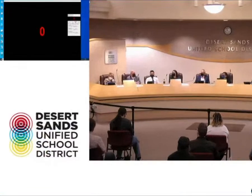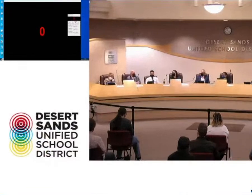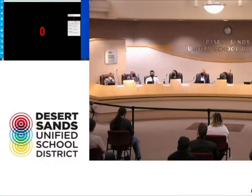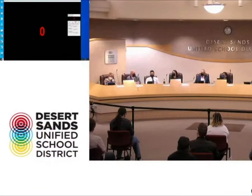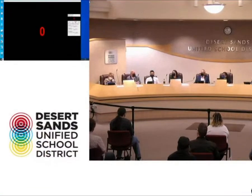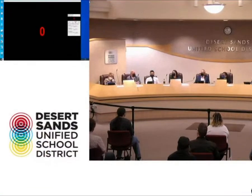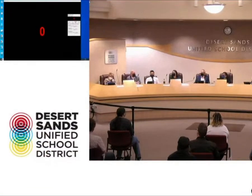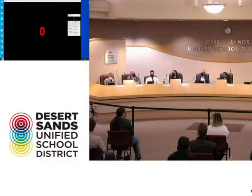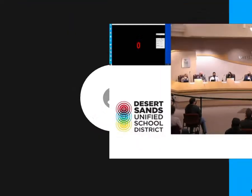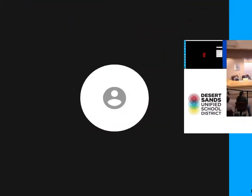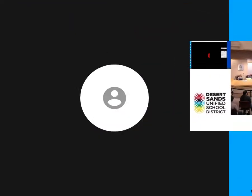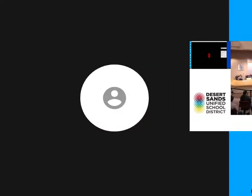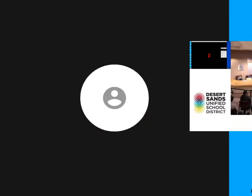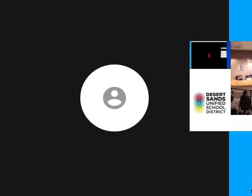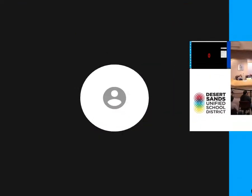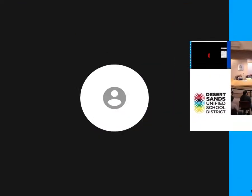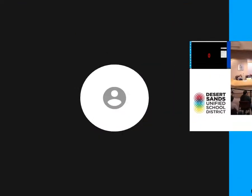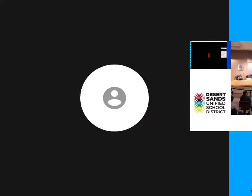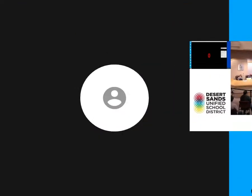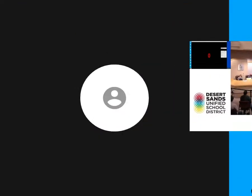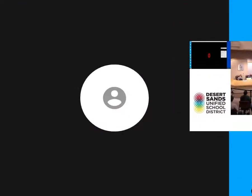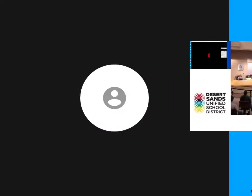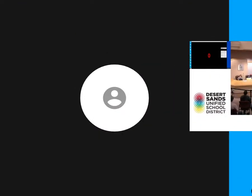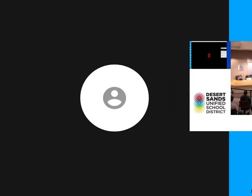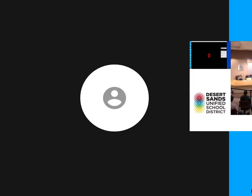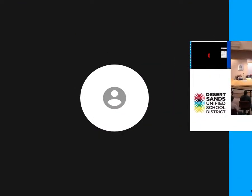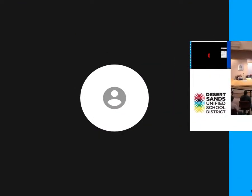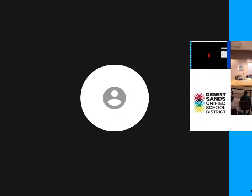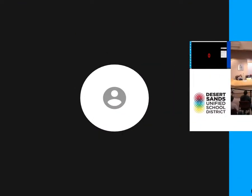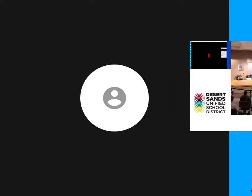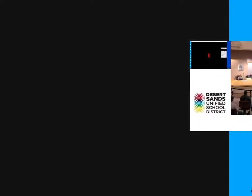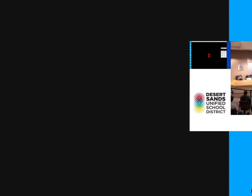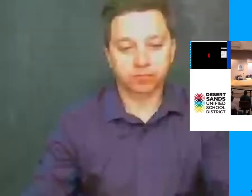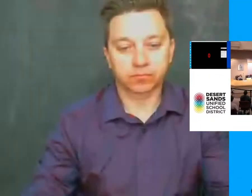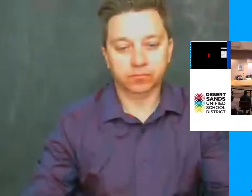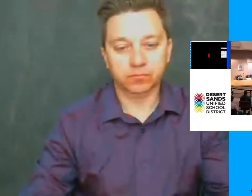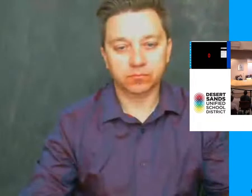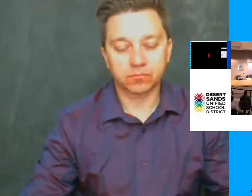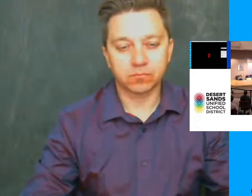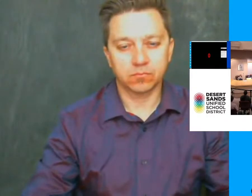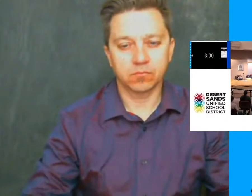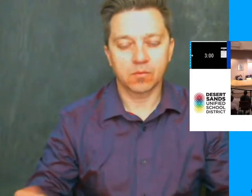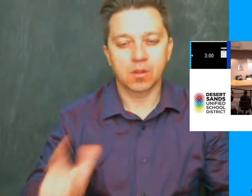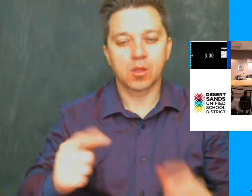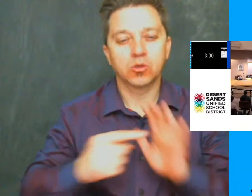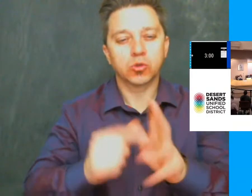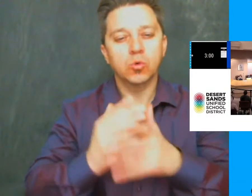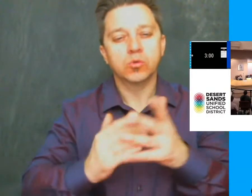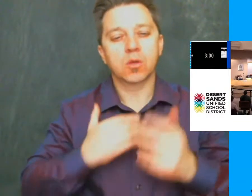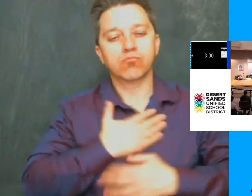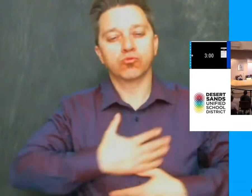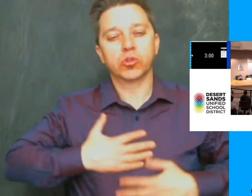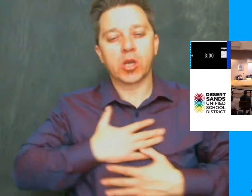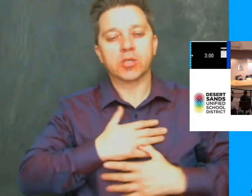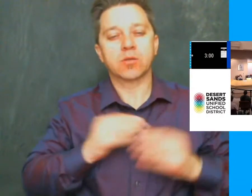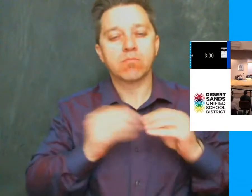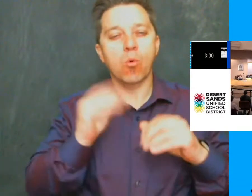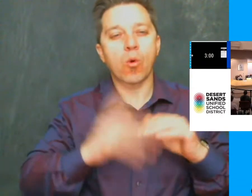million surplus, let's show some appreciation beyond just empty words. Thank you. Thank